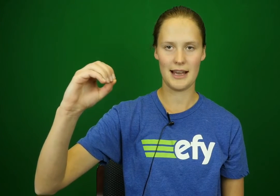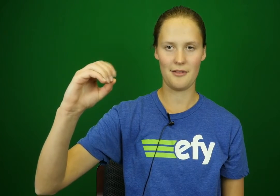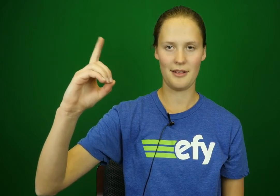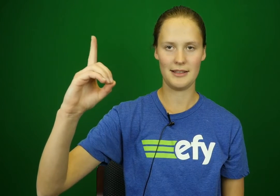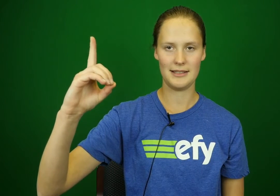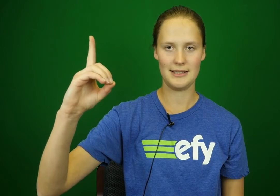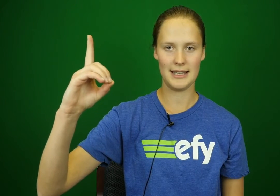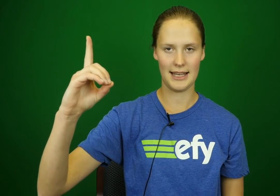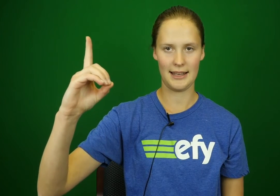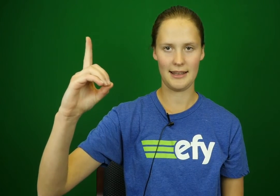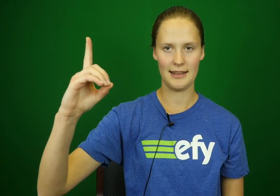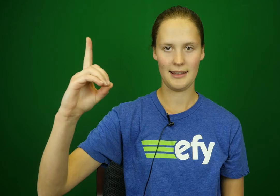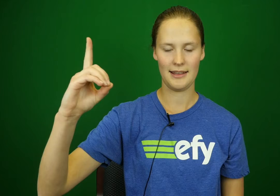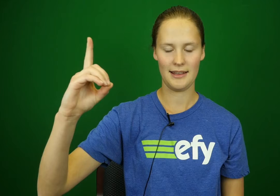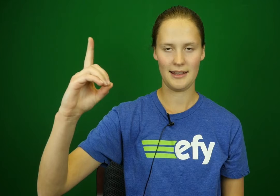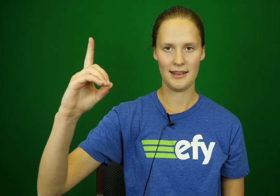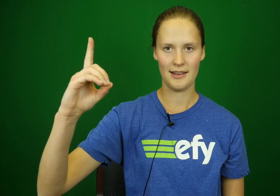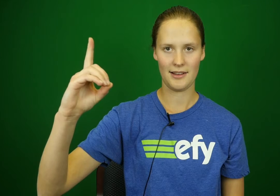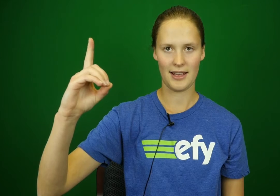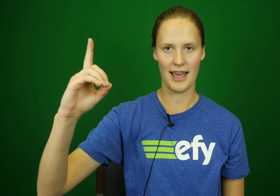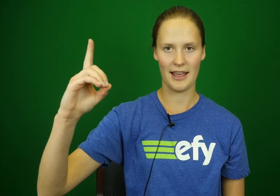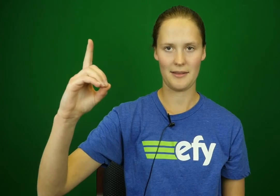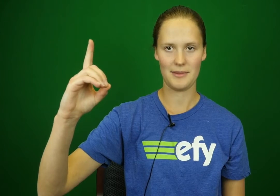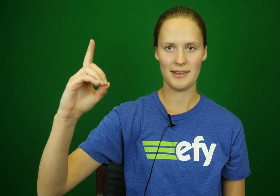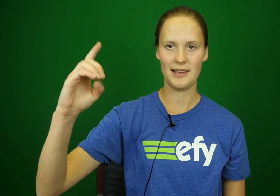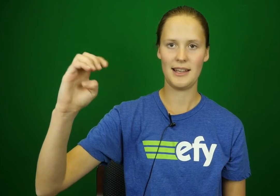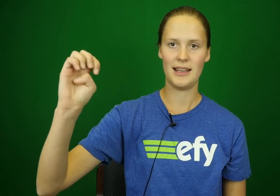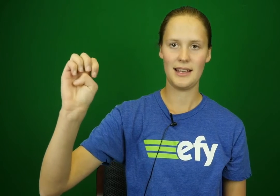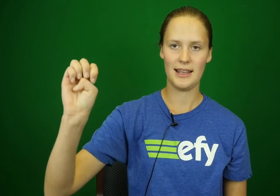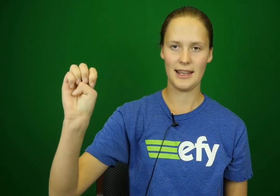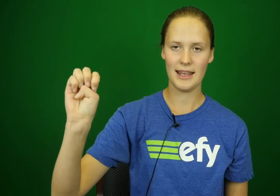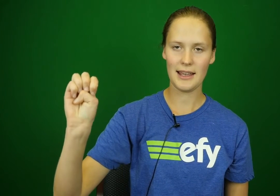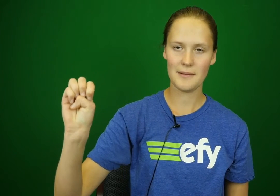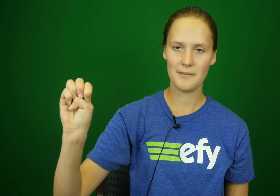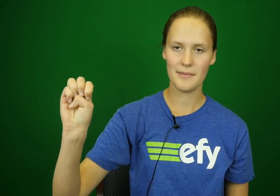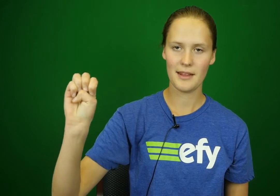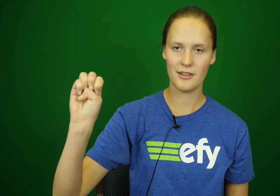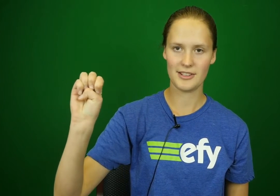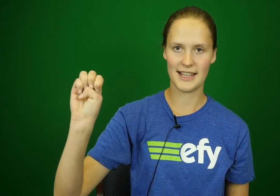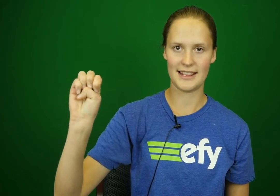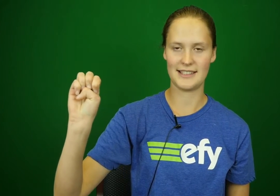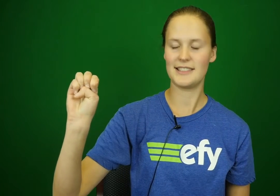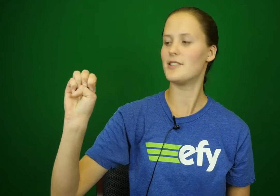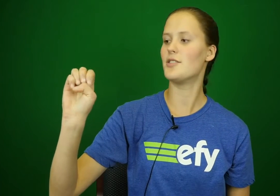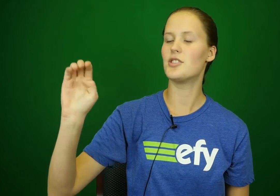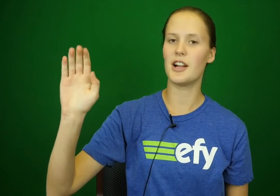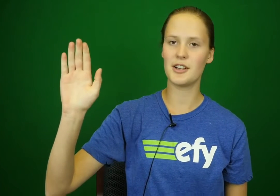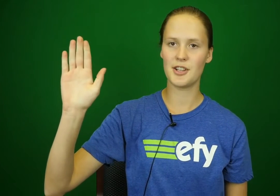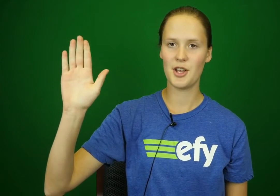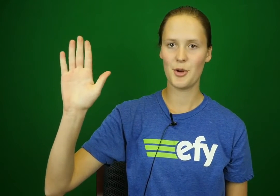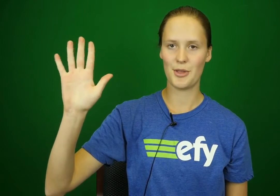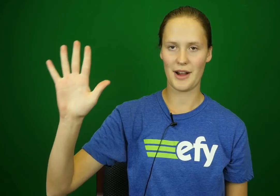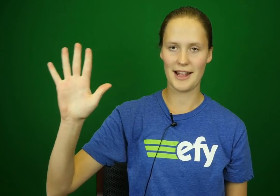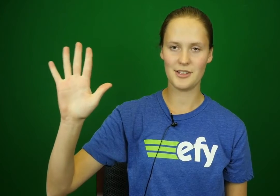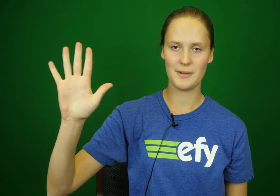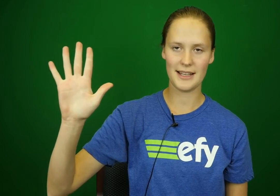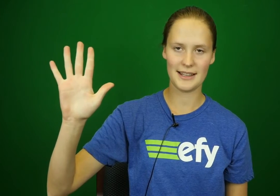down, D. Okay. E looks like this. So you start with your hands open like